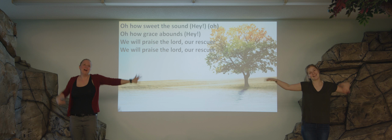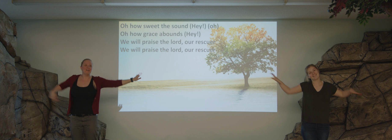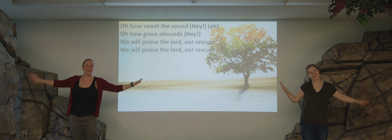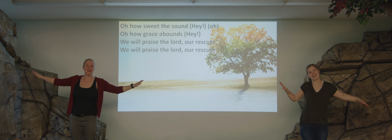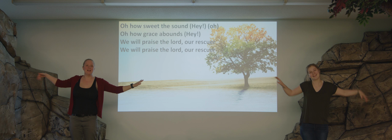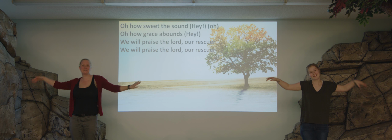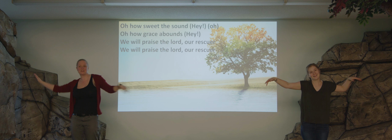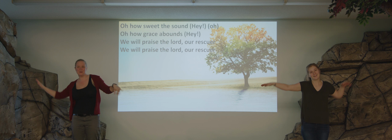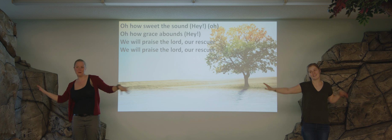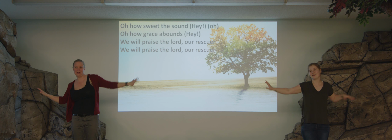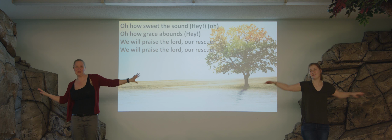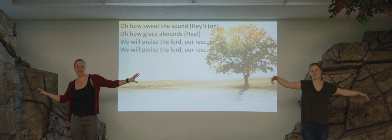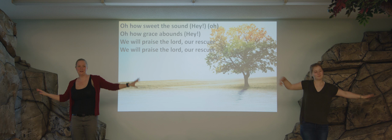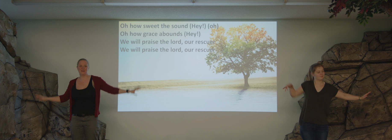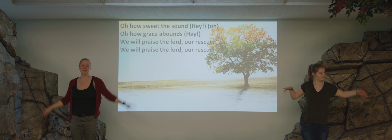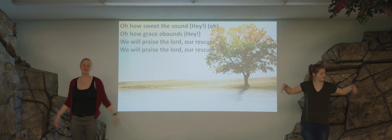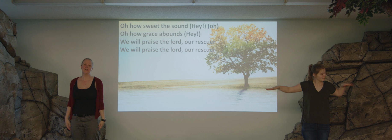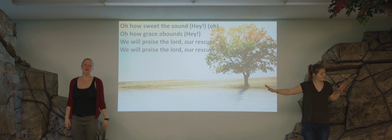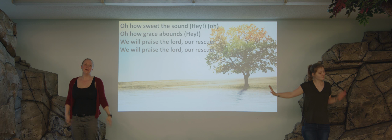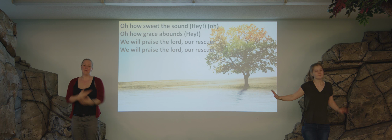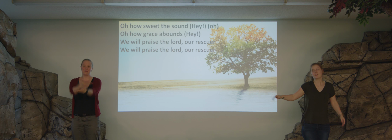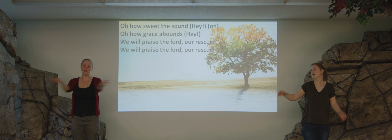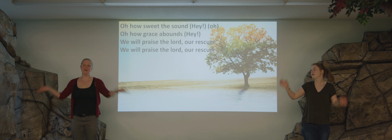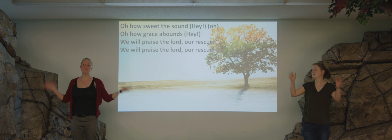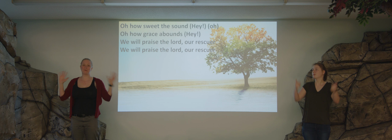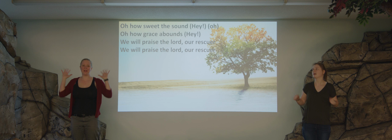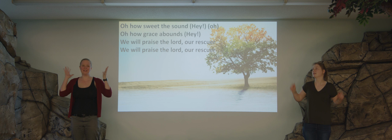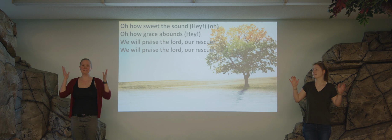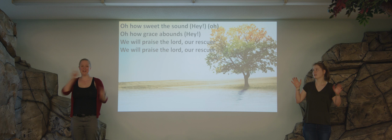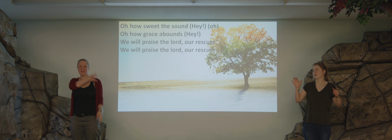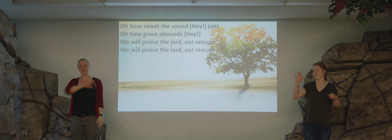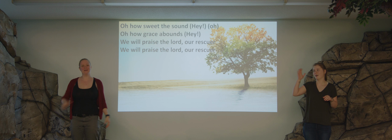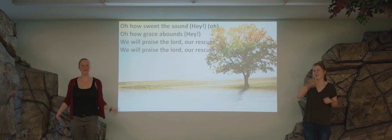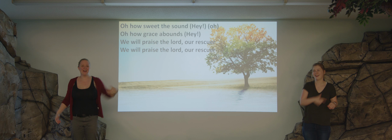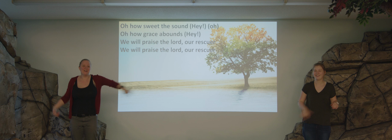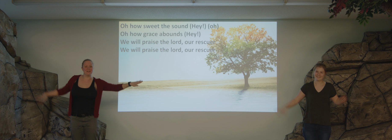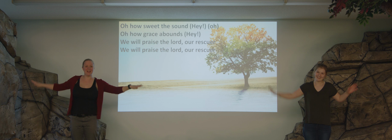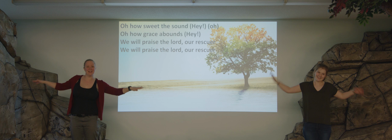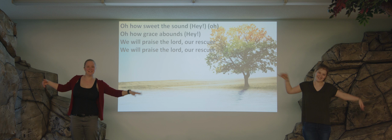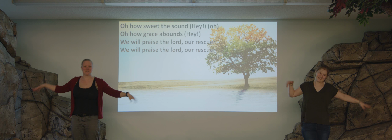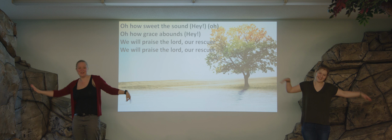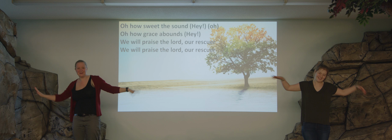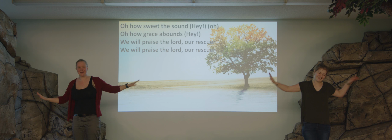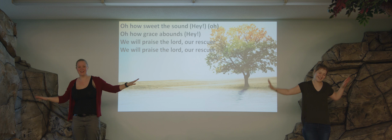our Rescuer We will praise the Lord our Rescuer